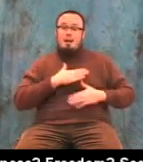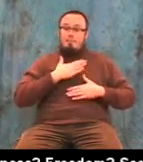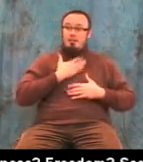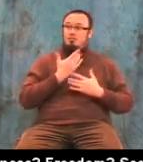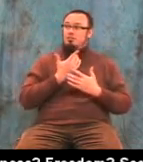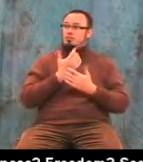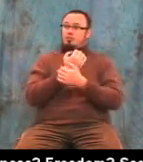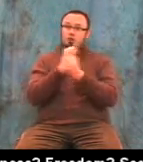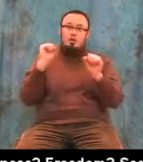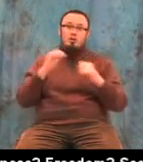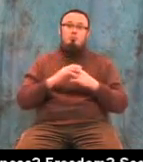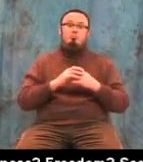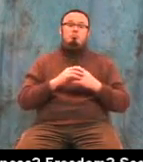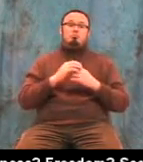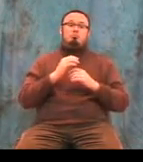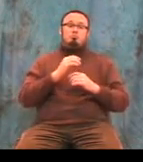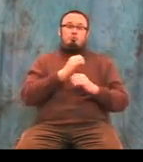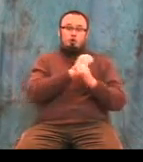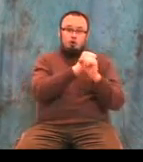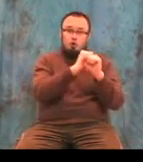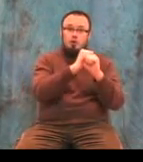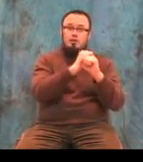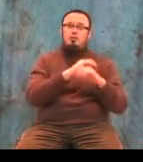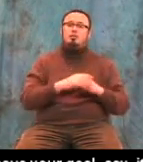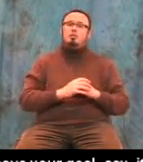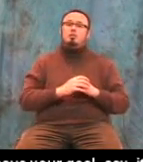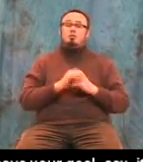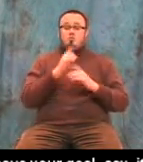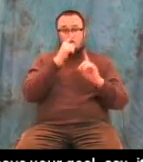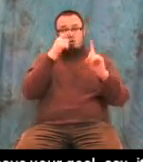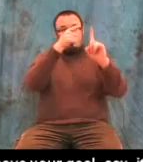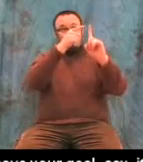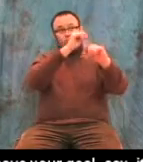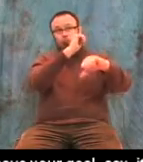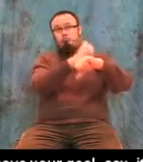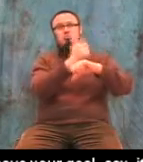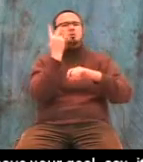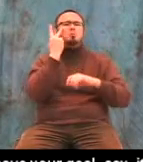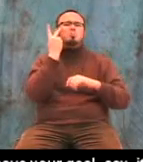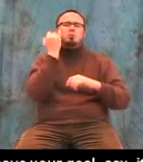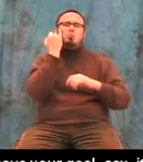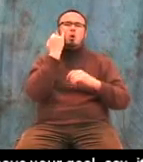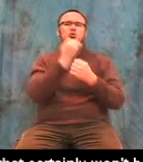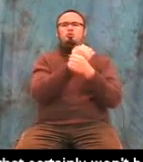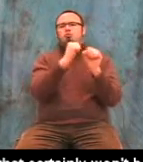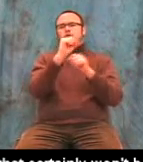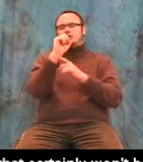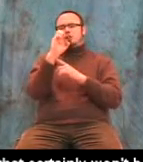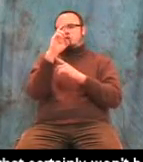Freedom? Security? Once you have your goal, say it's security, knowing